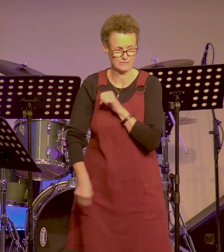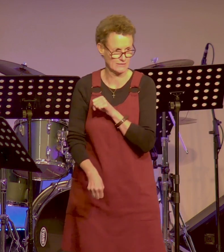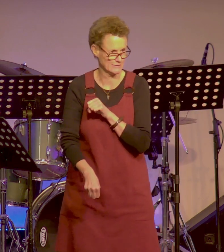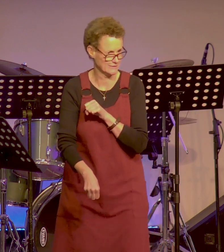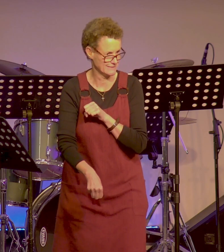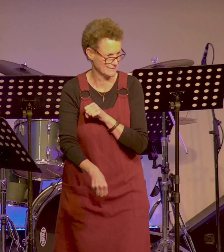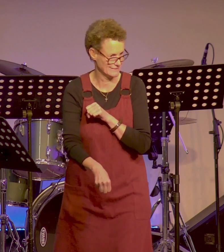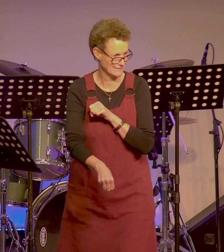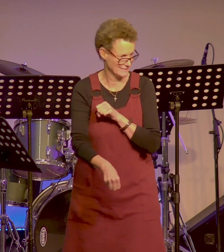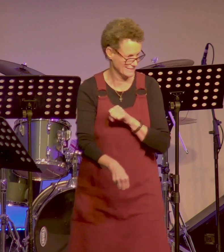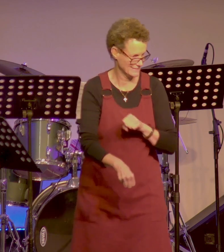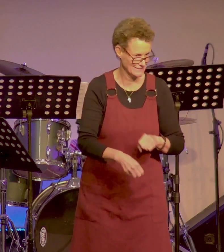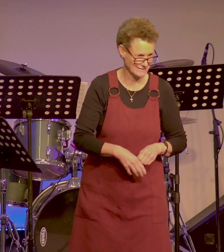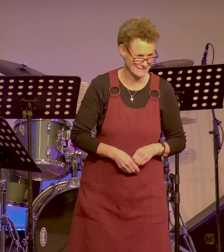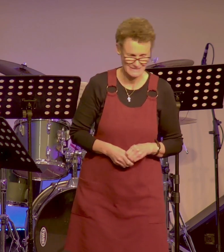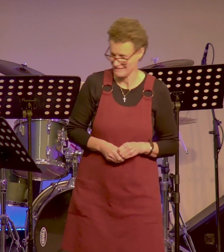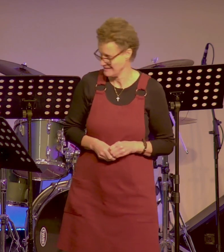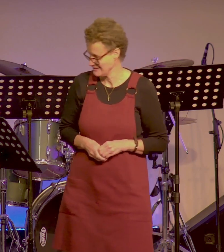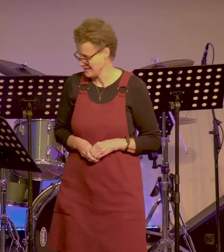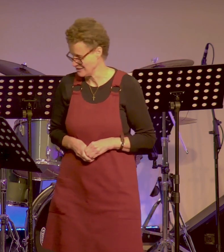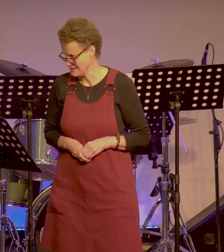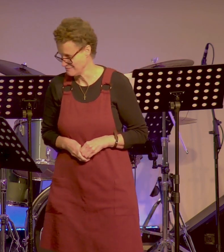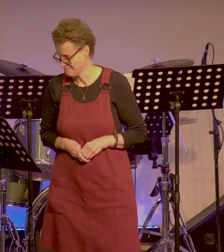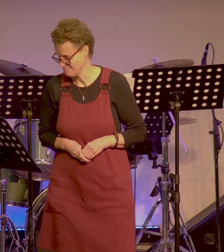to disappointment and frustration.